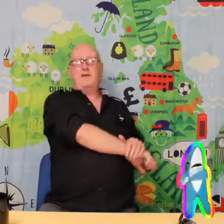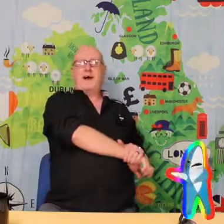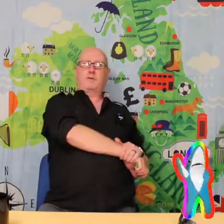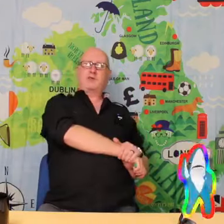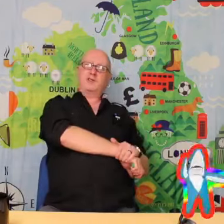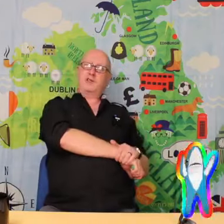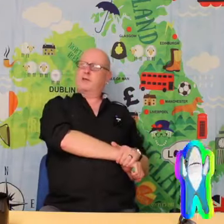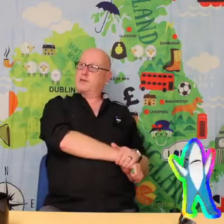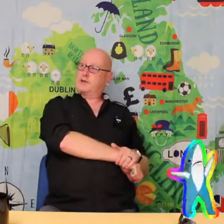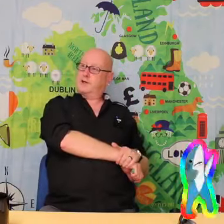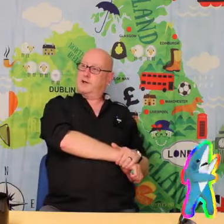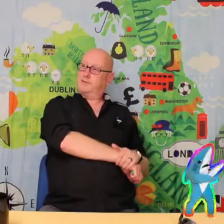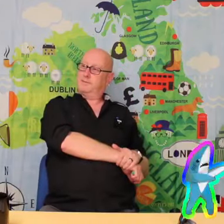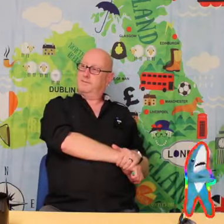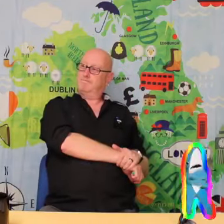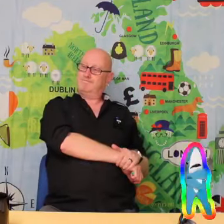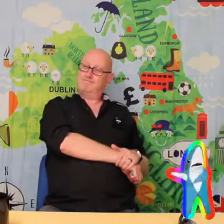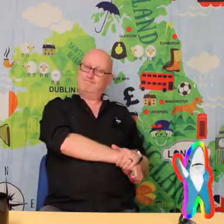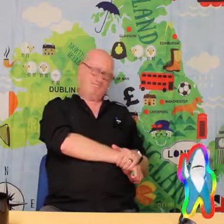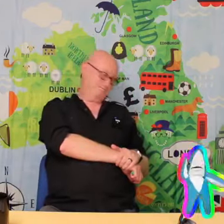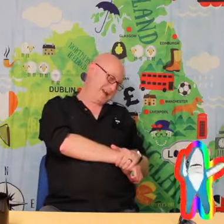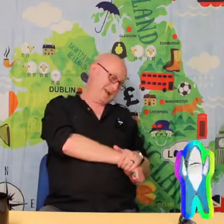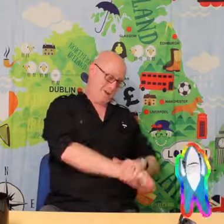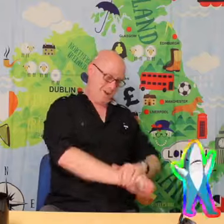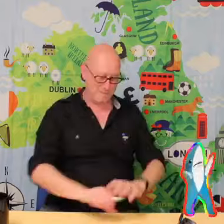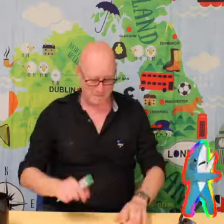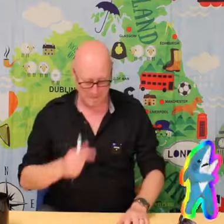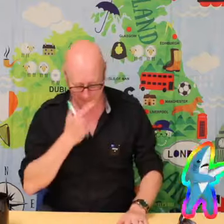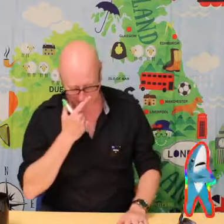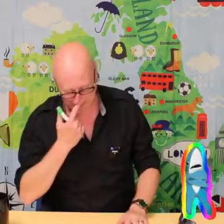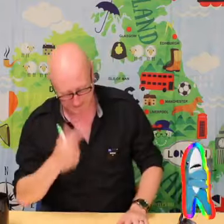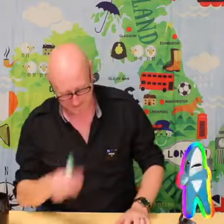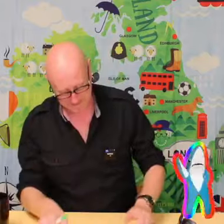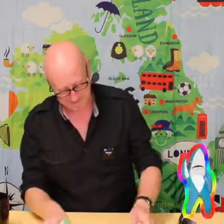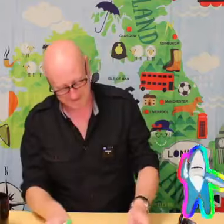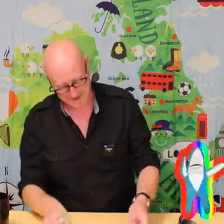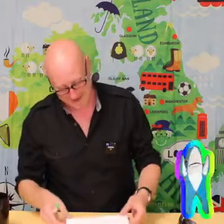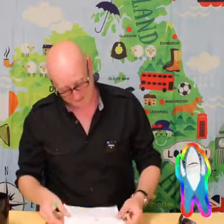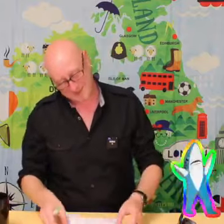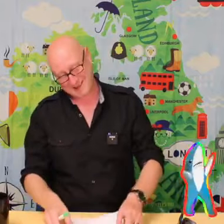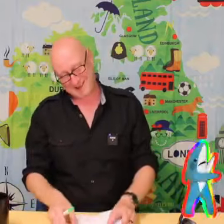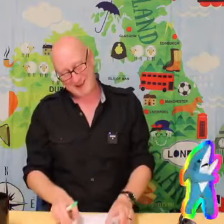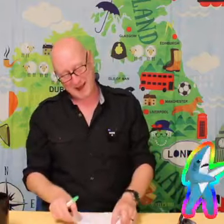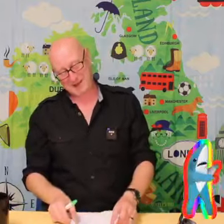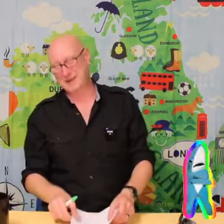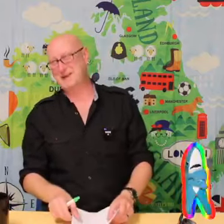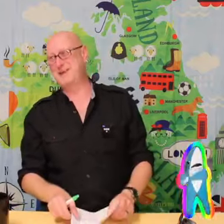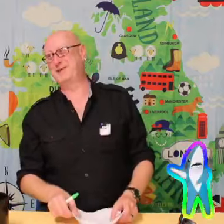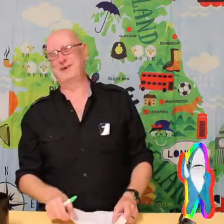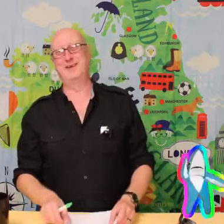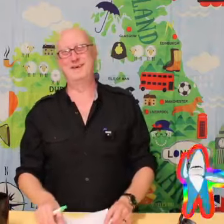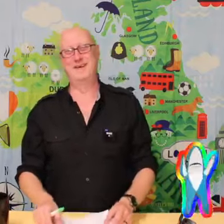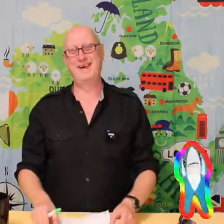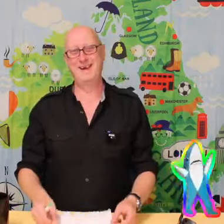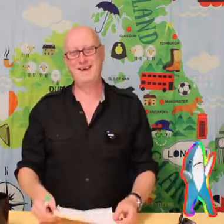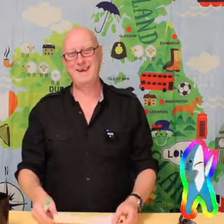I was 16 and was asked to leave. Why am I not surprised? Never returned since. I think they might have forgotten. Watch, we'll go ahead and there'll be a picture of you on